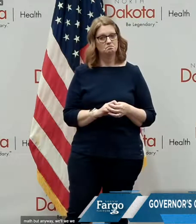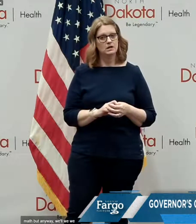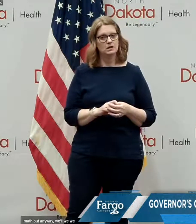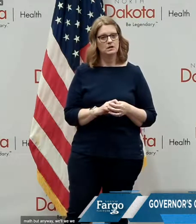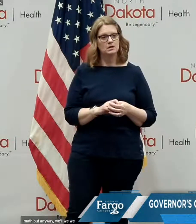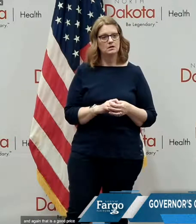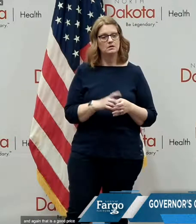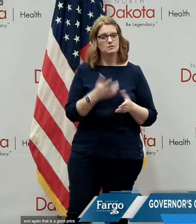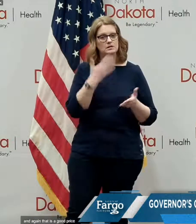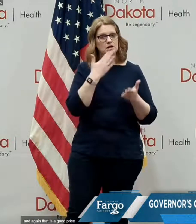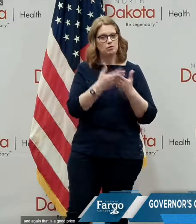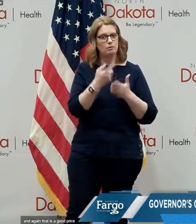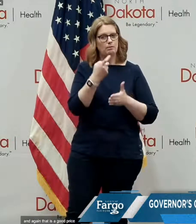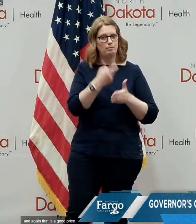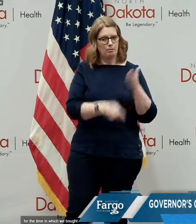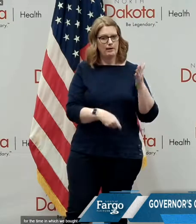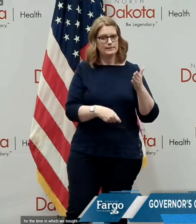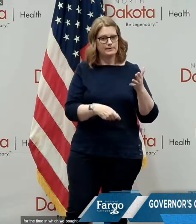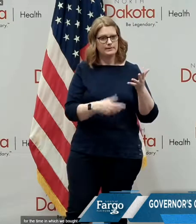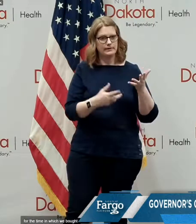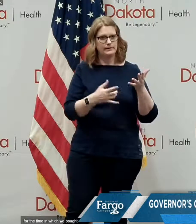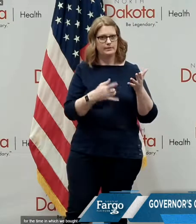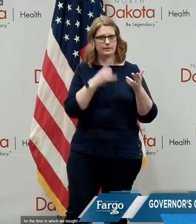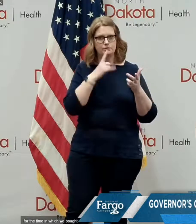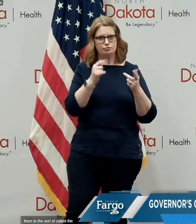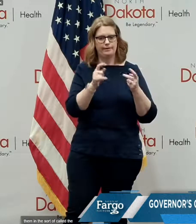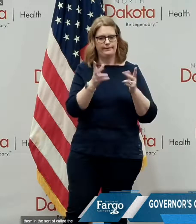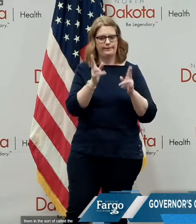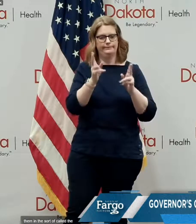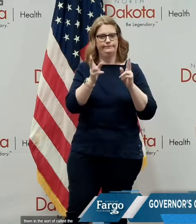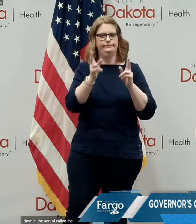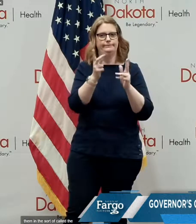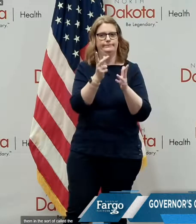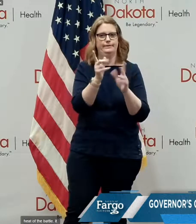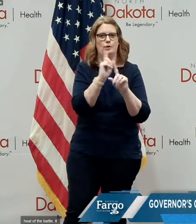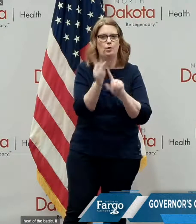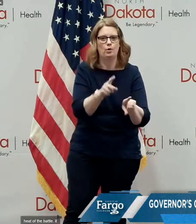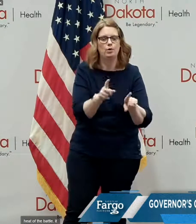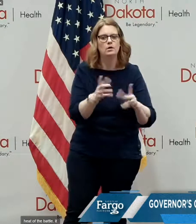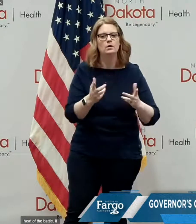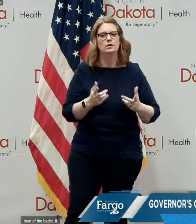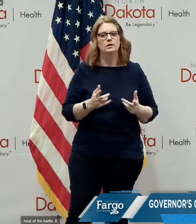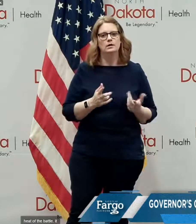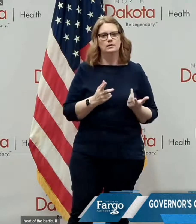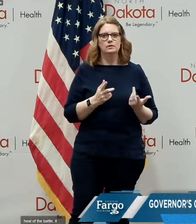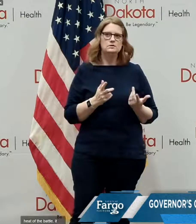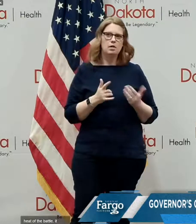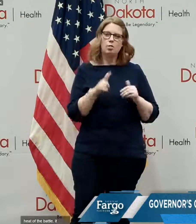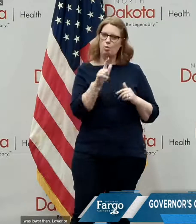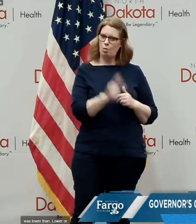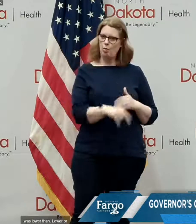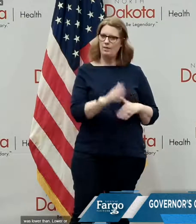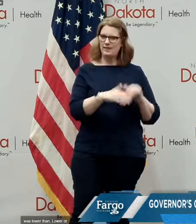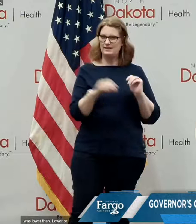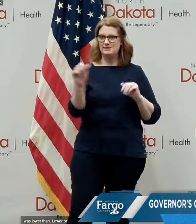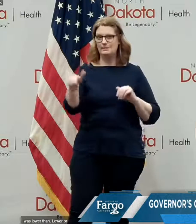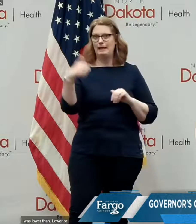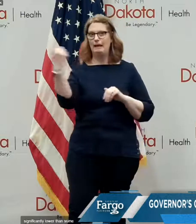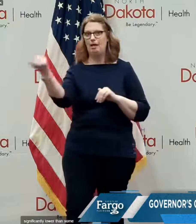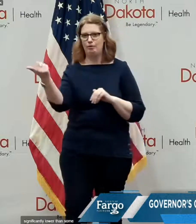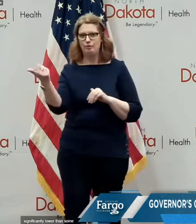in which we bought them and the sort of what I call it in the heat of the battle. It was lower or significantly lower than some of the other